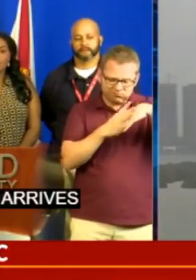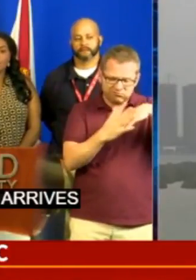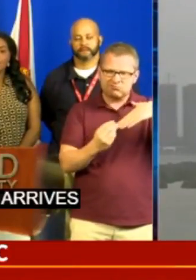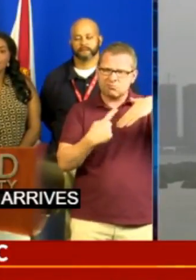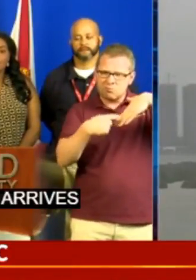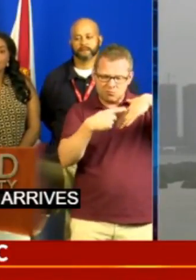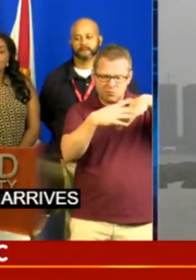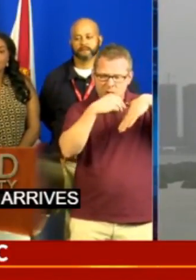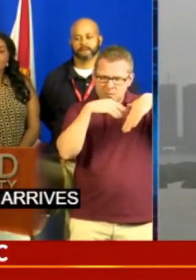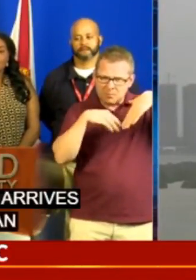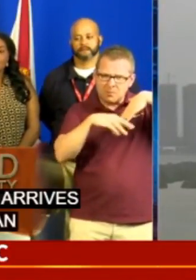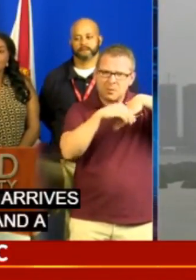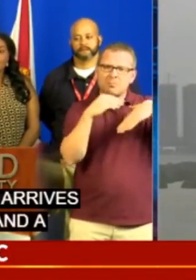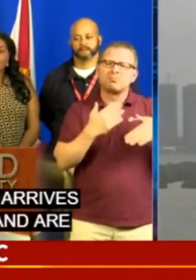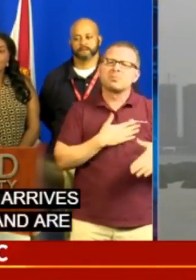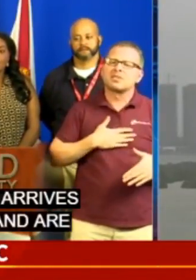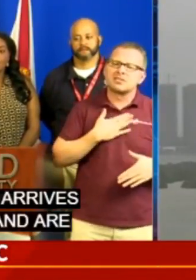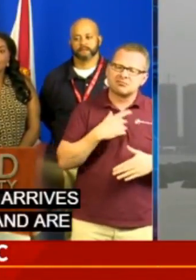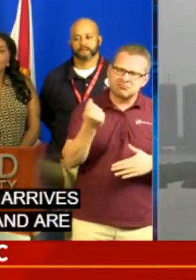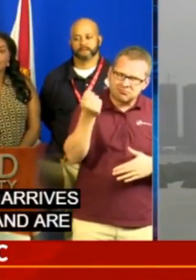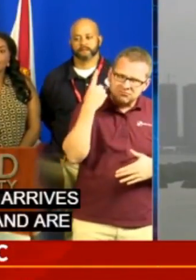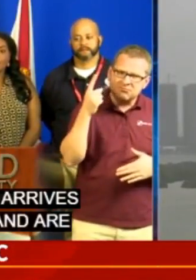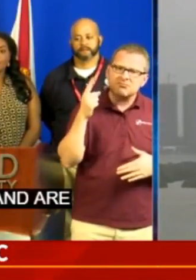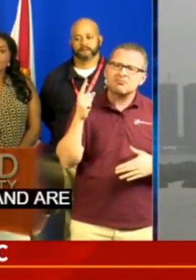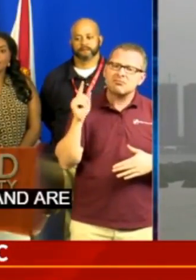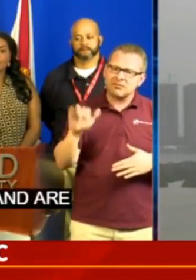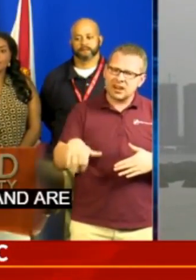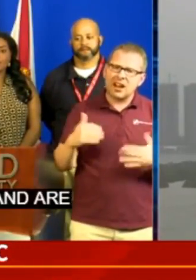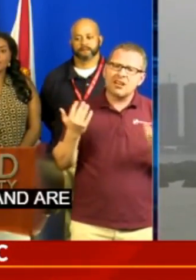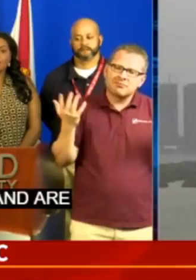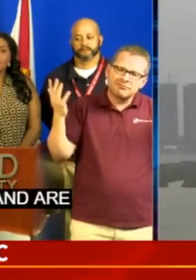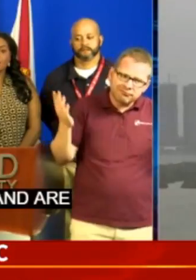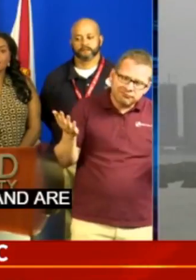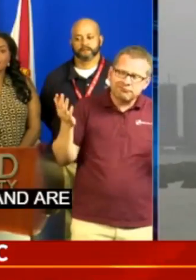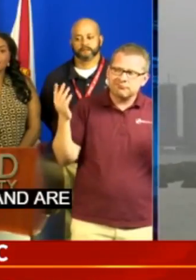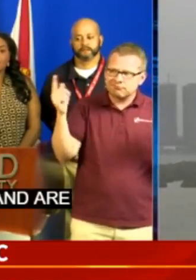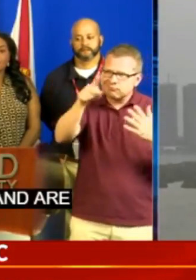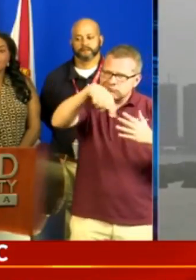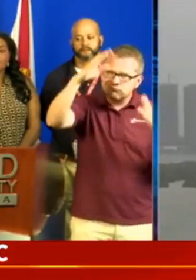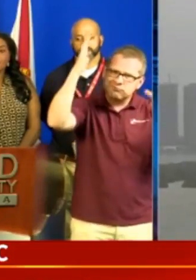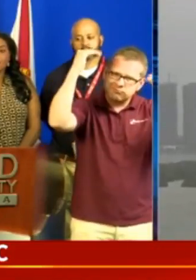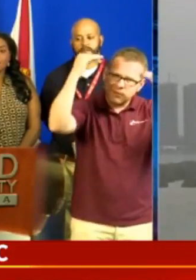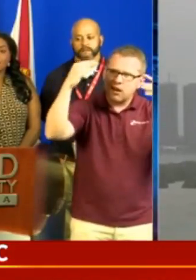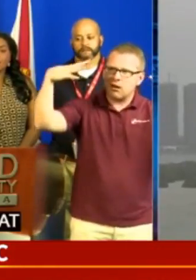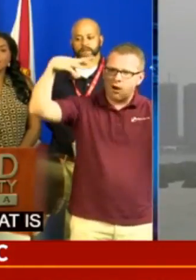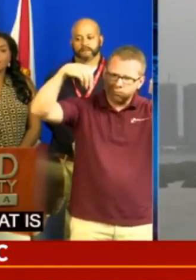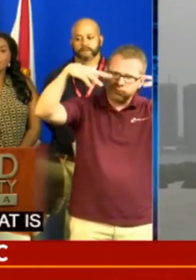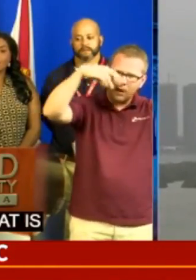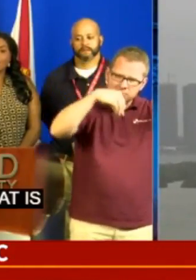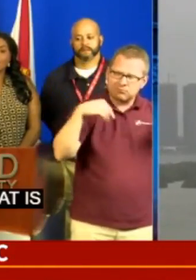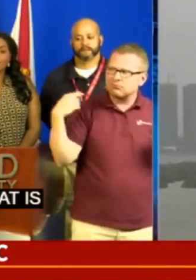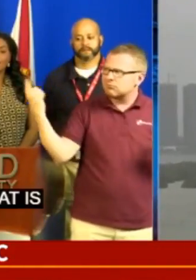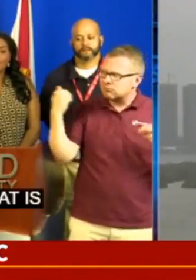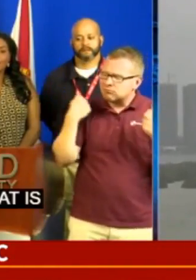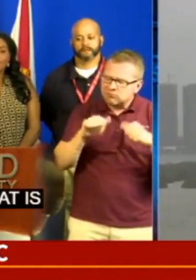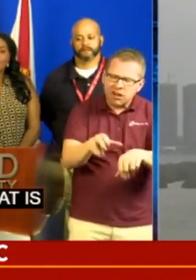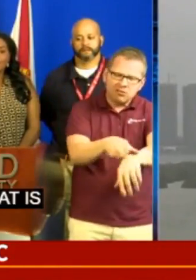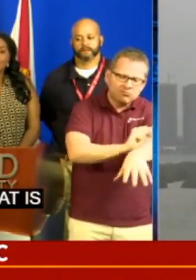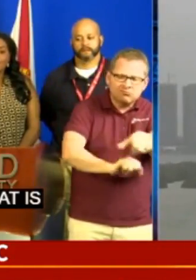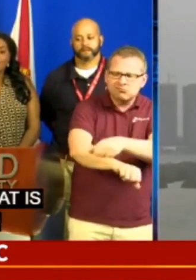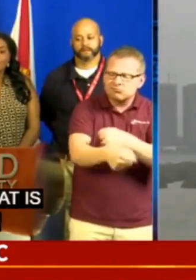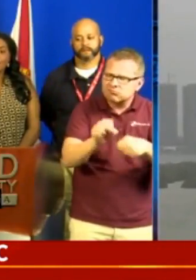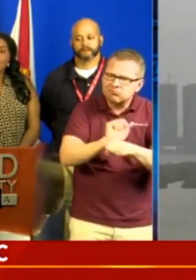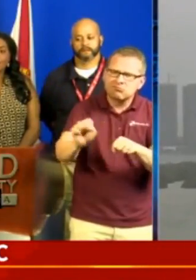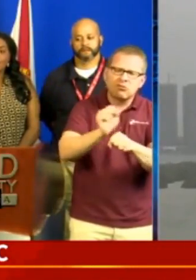is expected, and we are doing everything we can to make sure we keep you advised. All of us are here